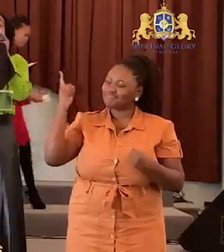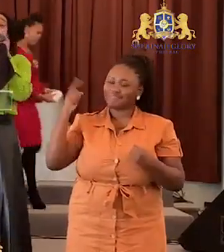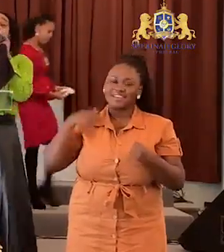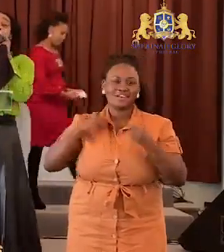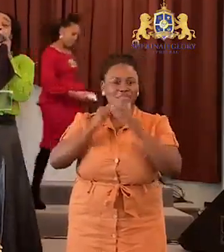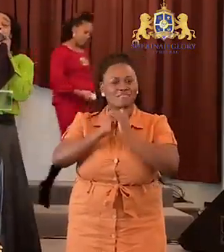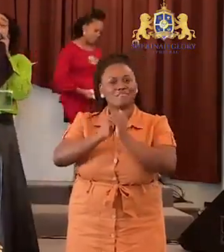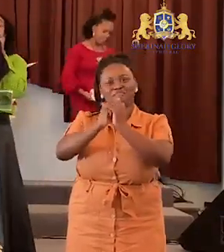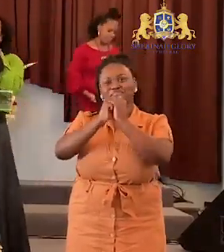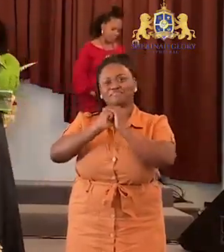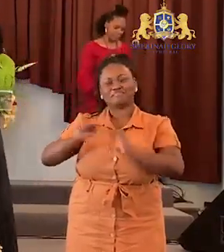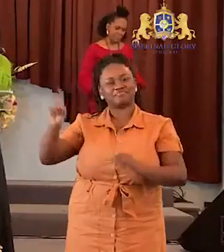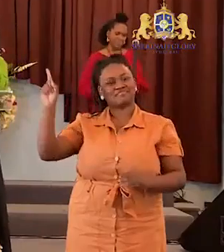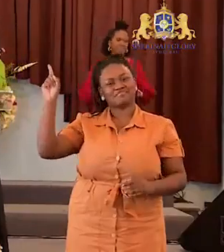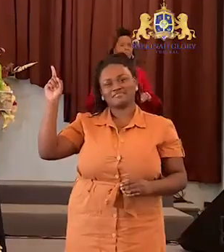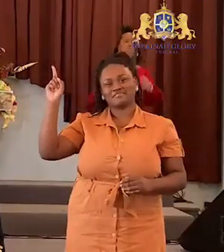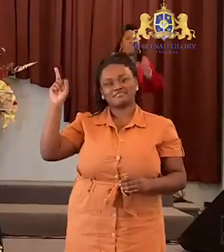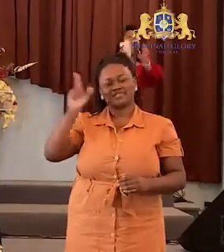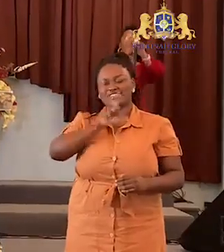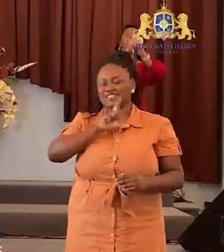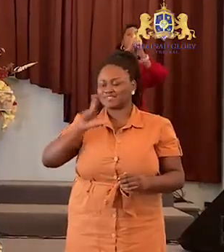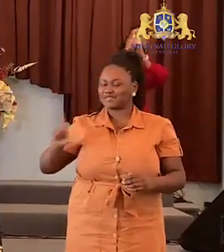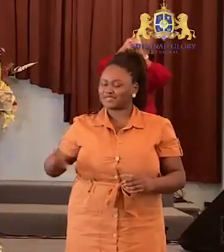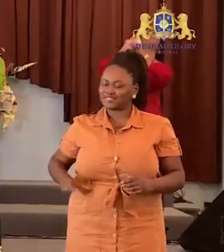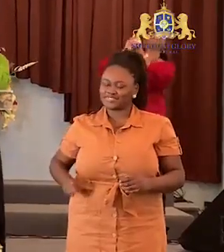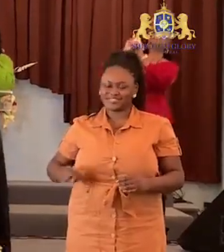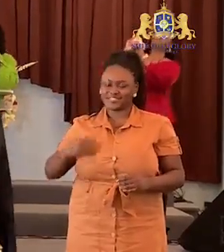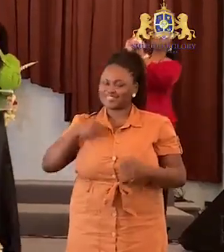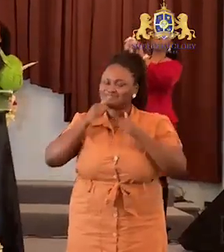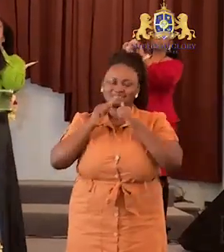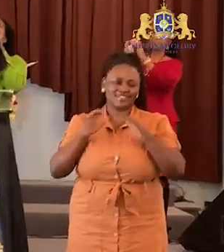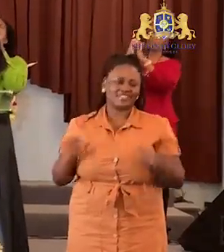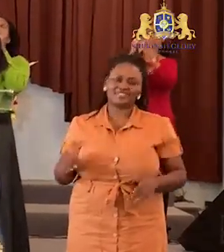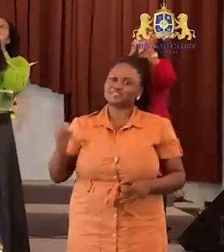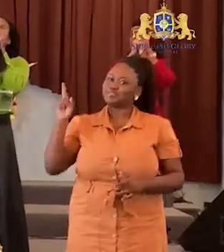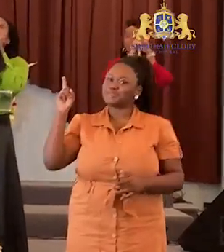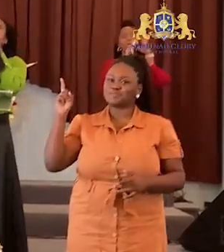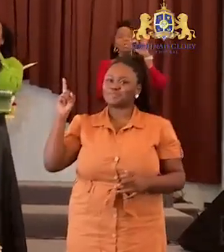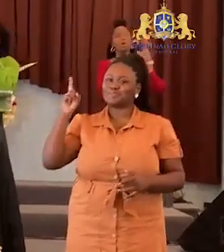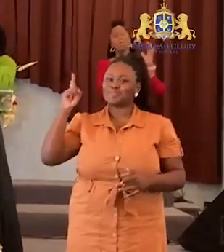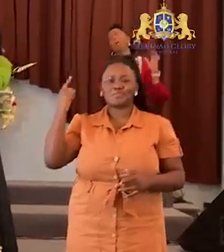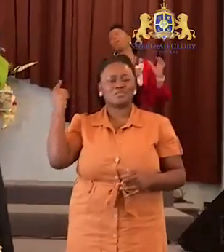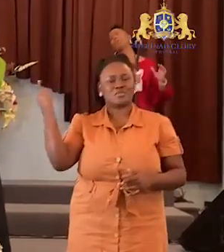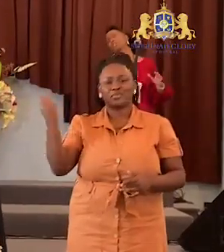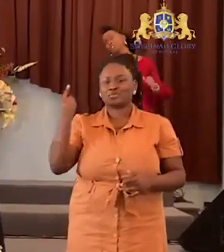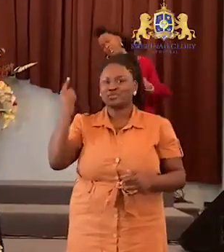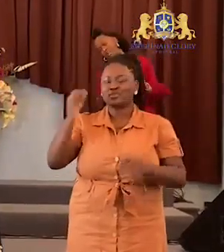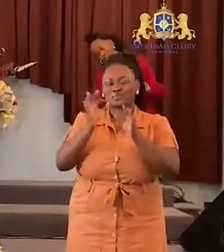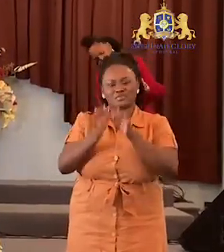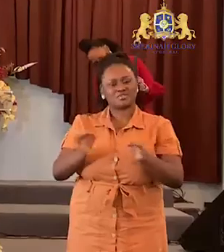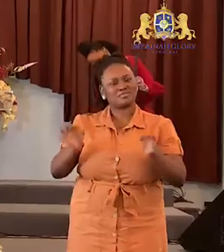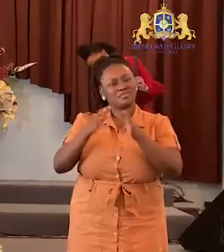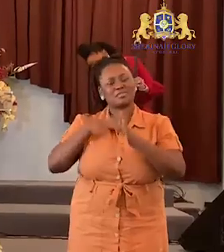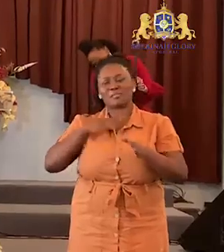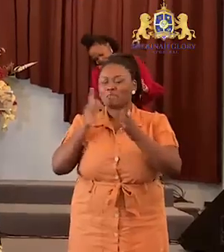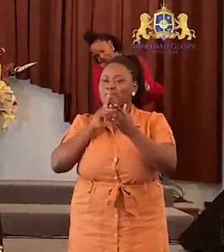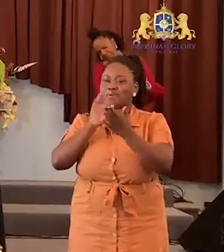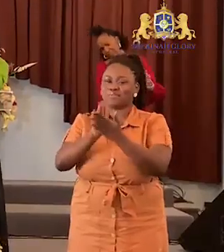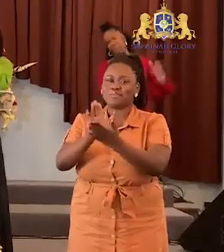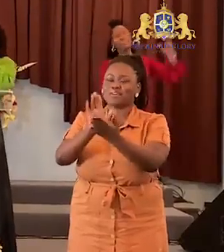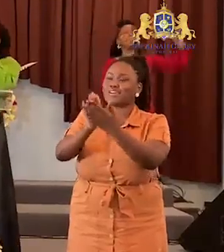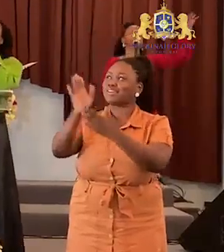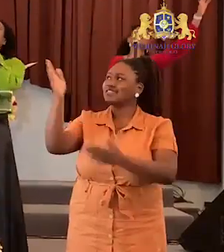worship you. Lord, I bless you. You alone are worthy, God. You